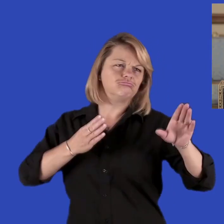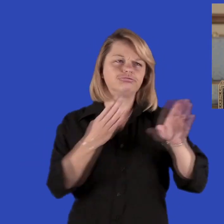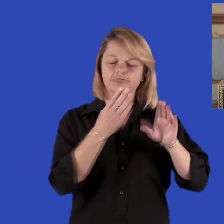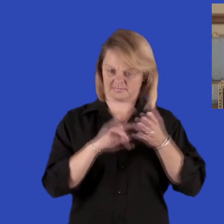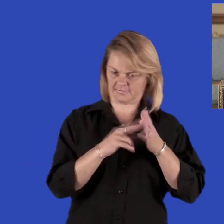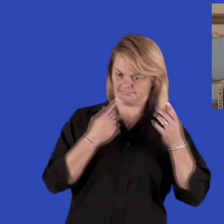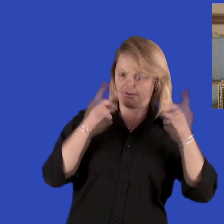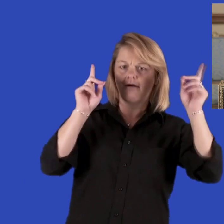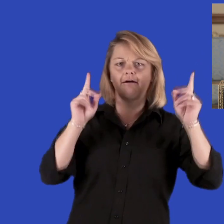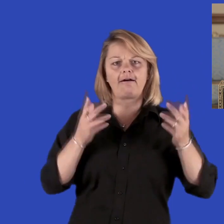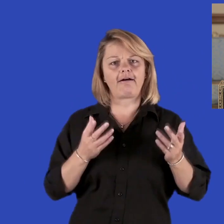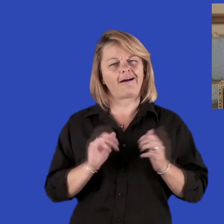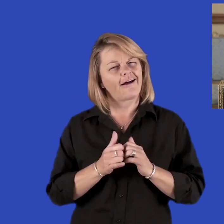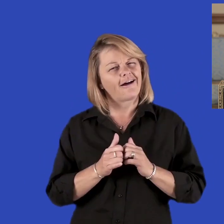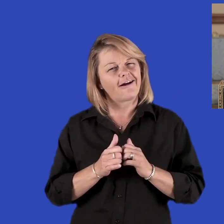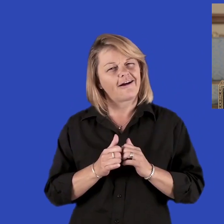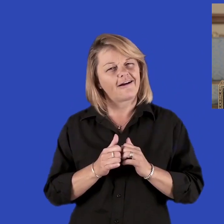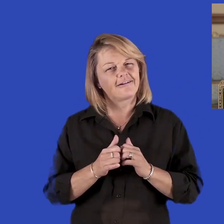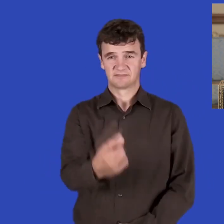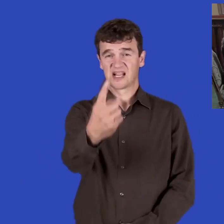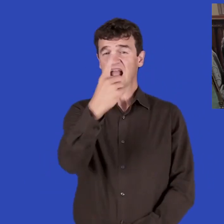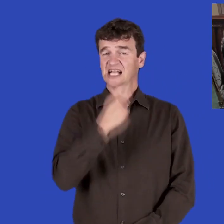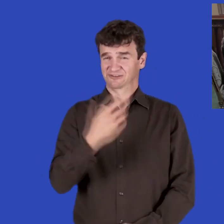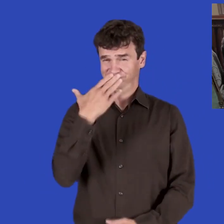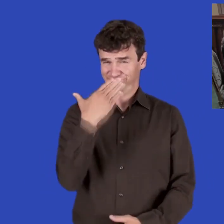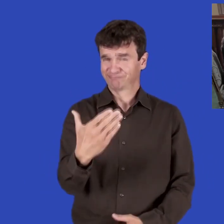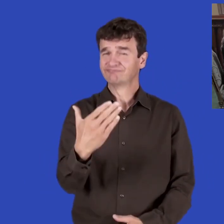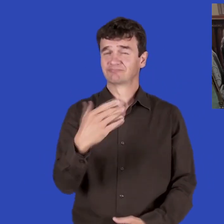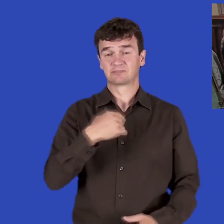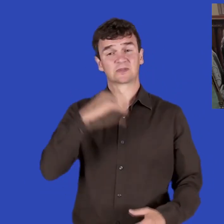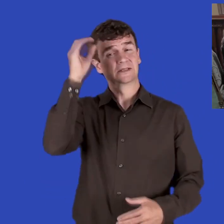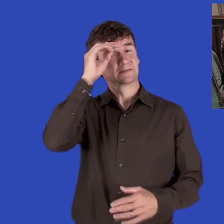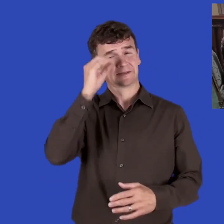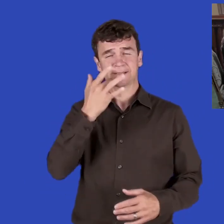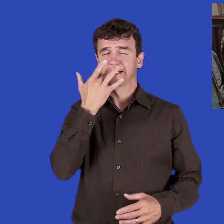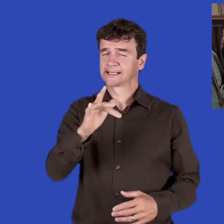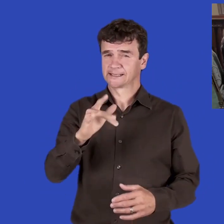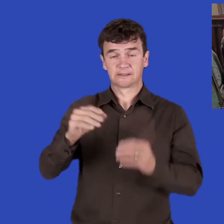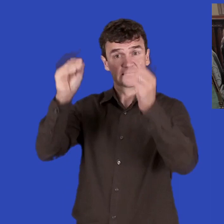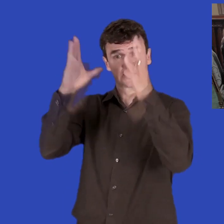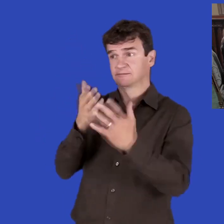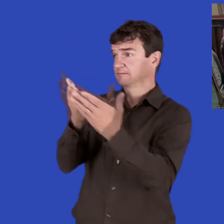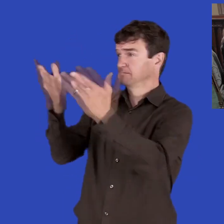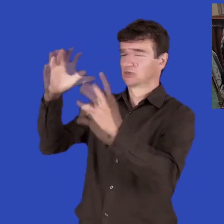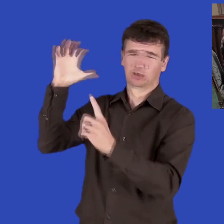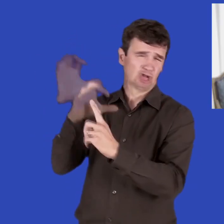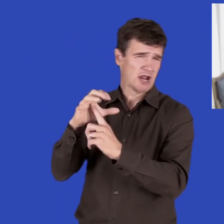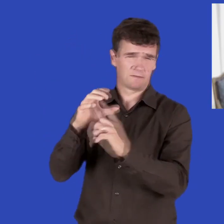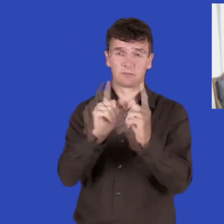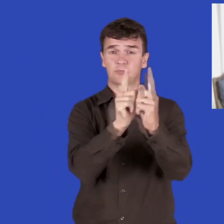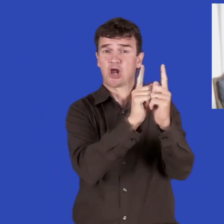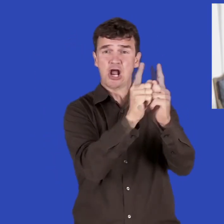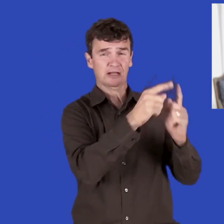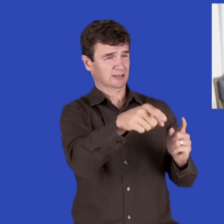to achieve the success that you wanted to in your life? It's a very good question. I think one of the key things that I was